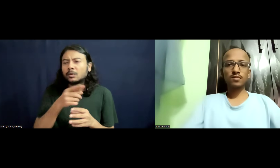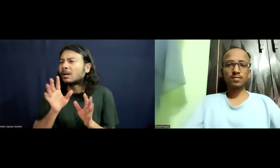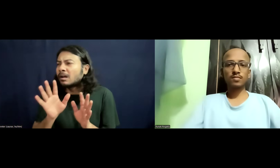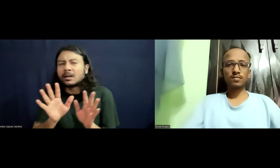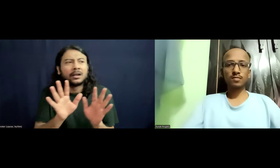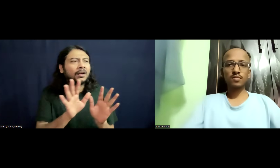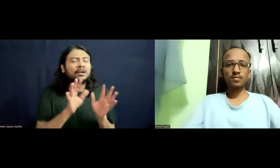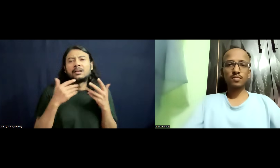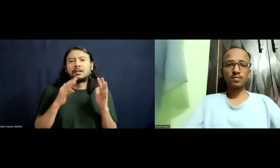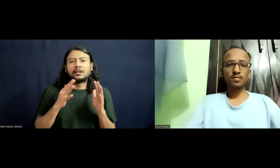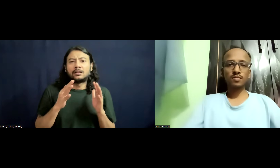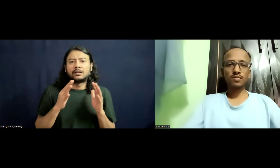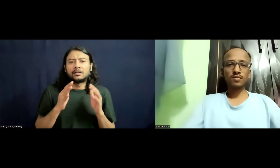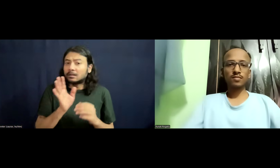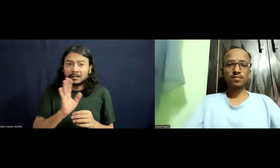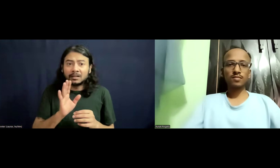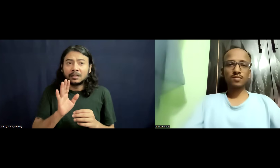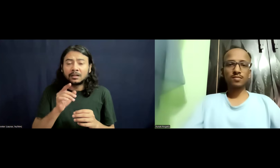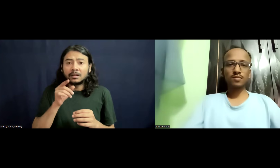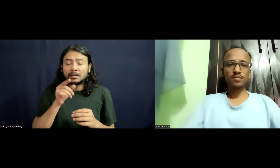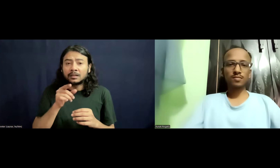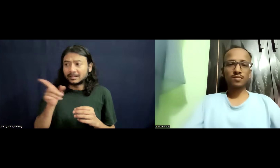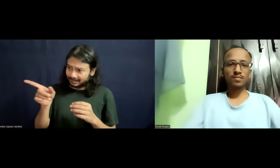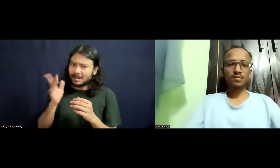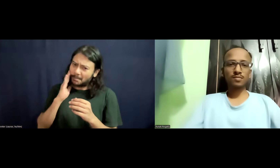to forest in sannyas.